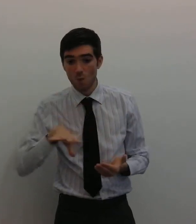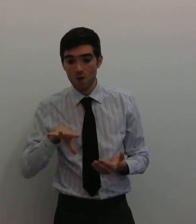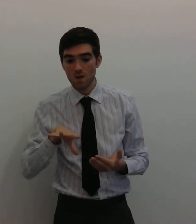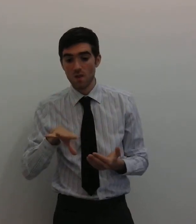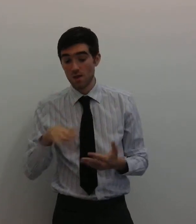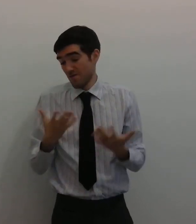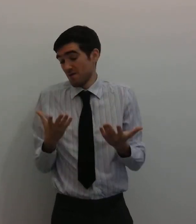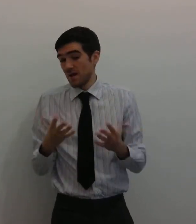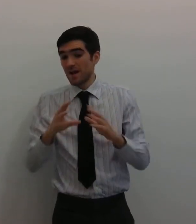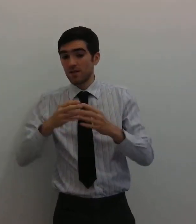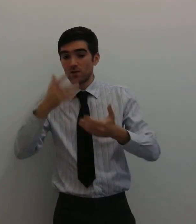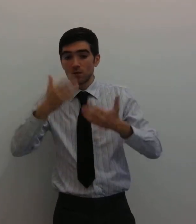by that time.